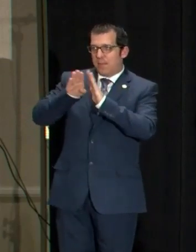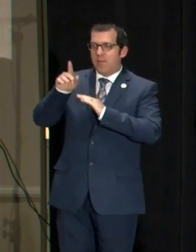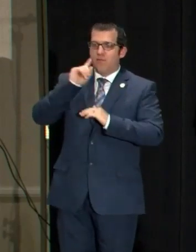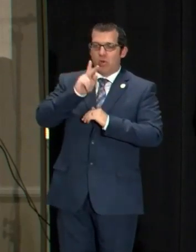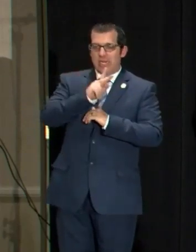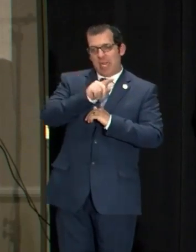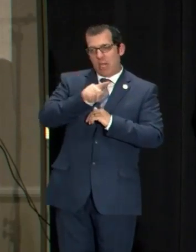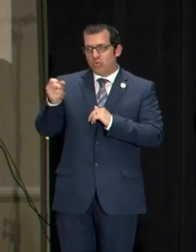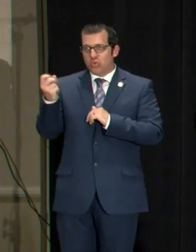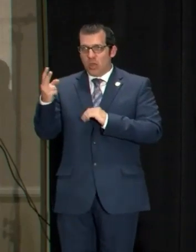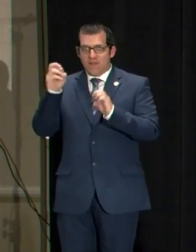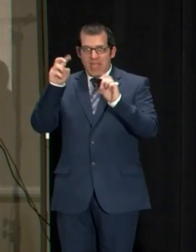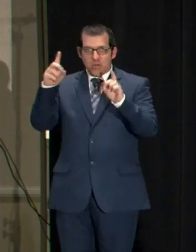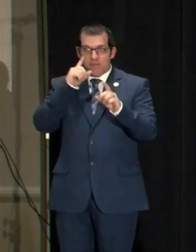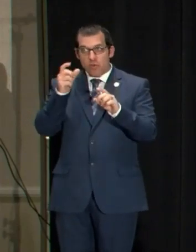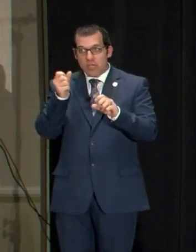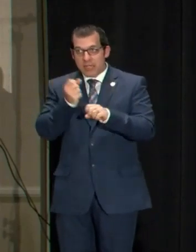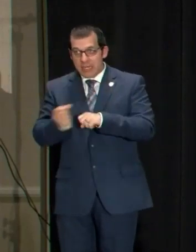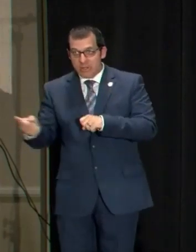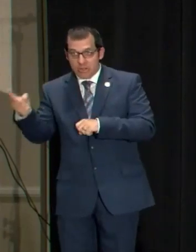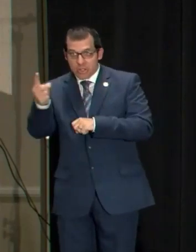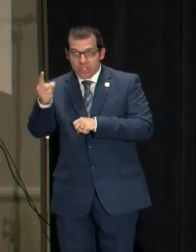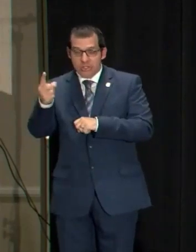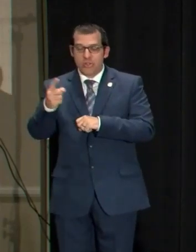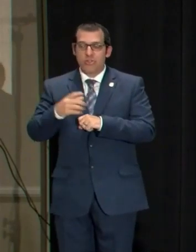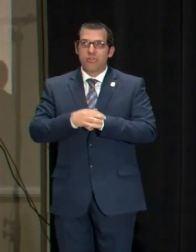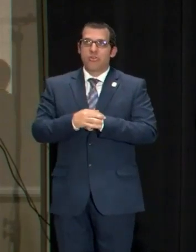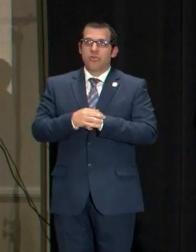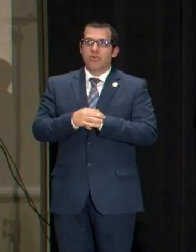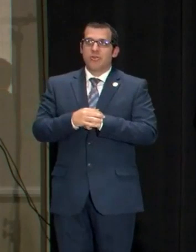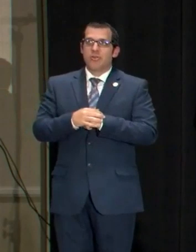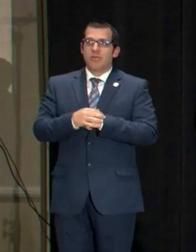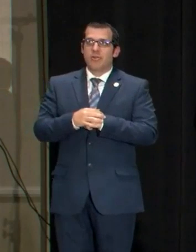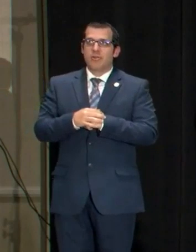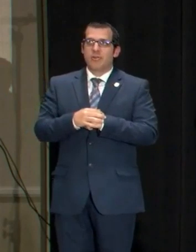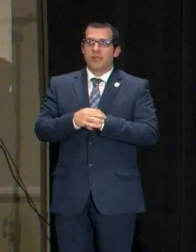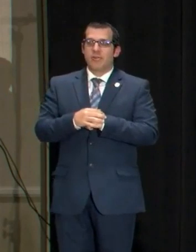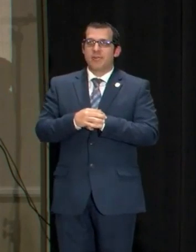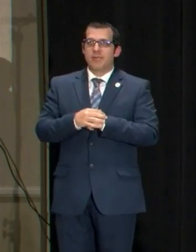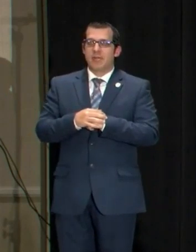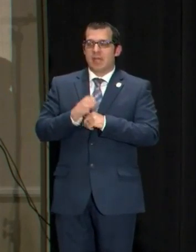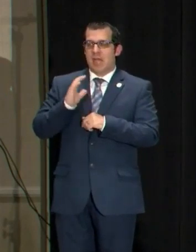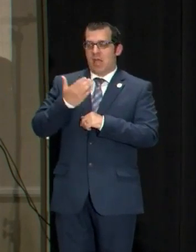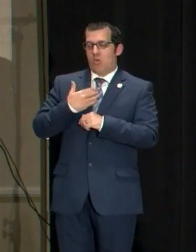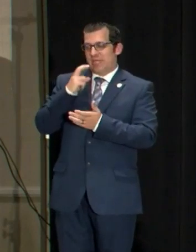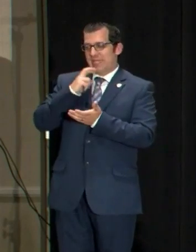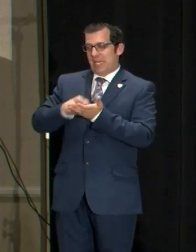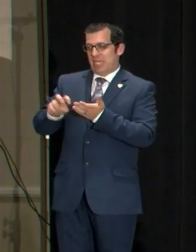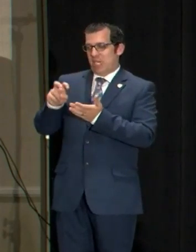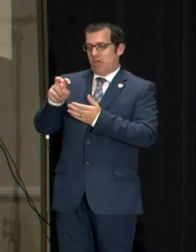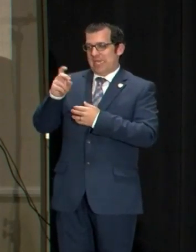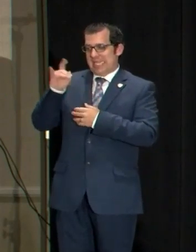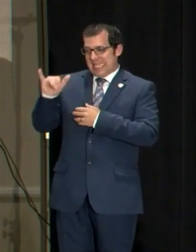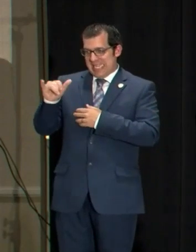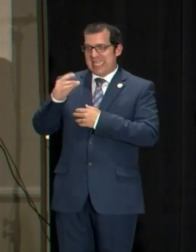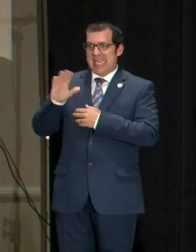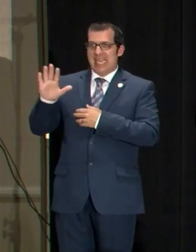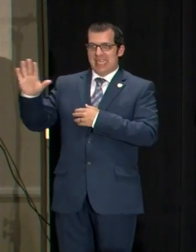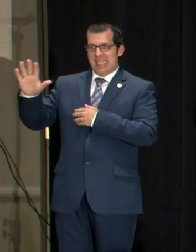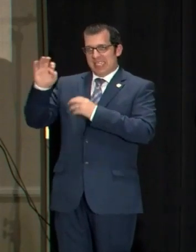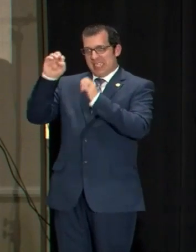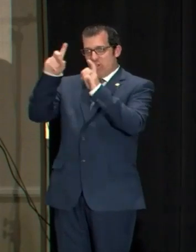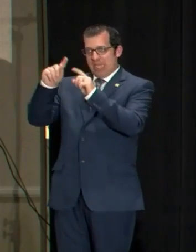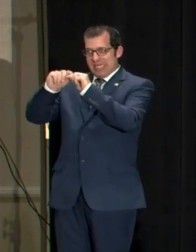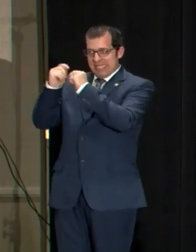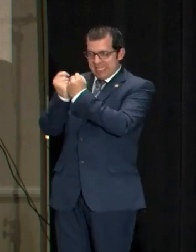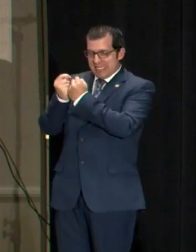through 12 education for next year. And our Secretary Key, and along with his